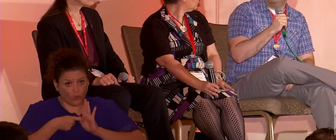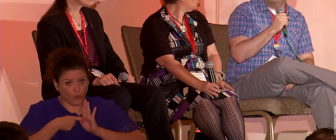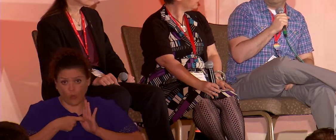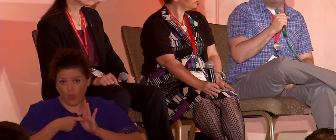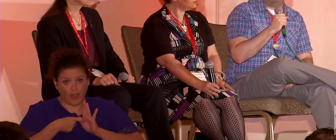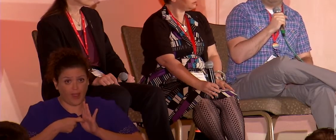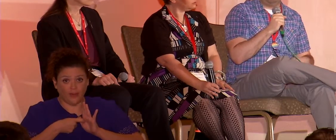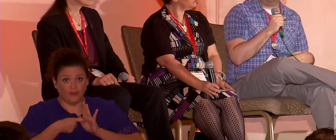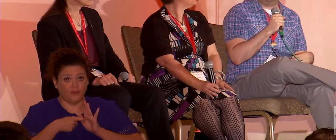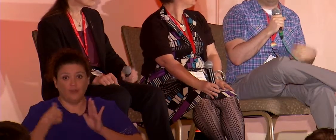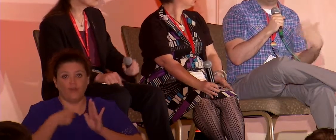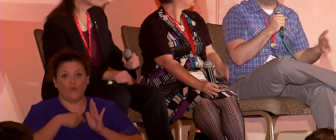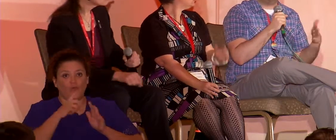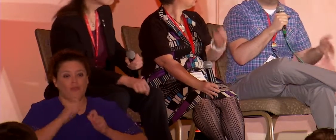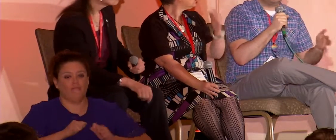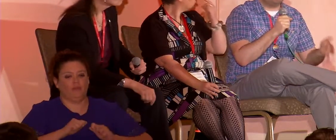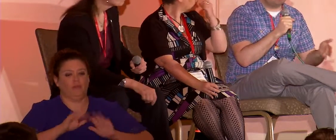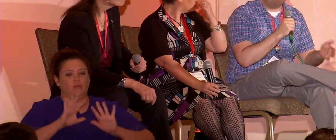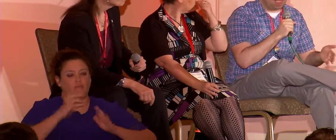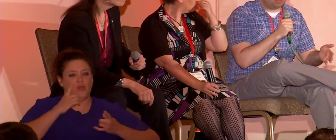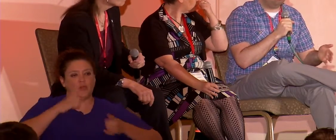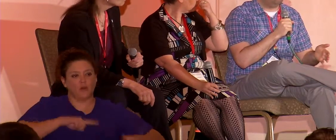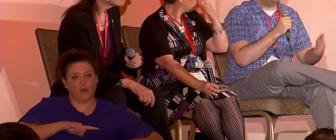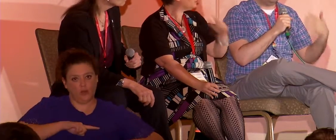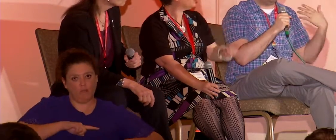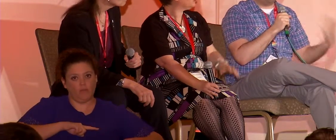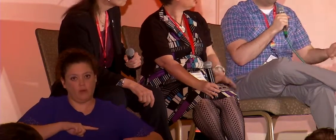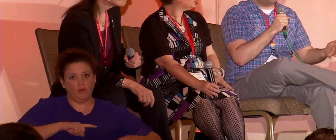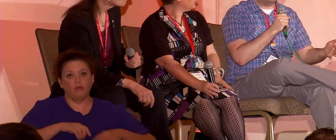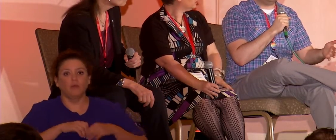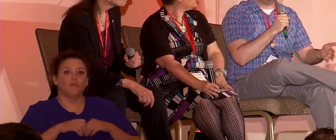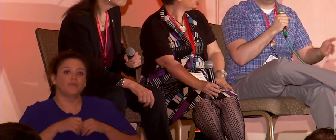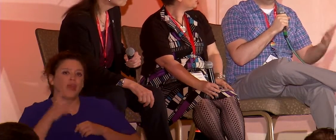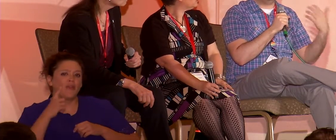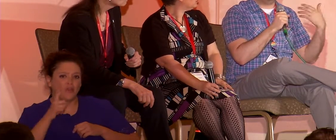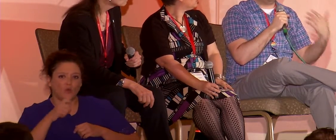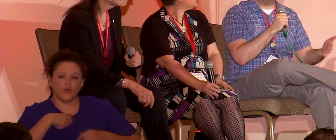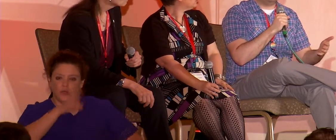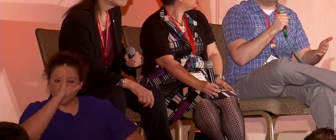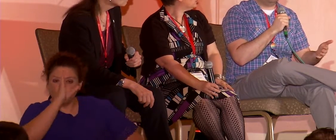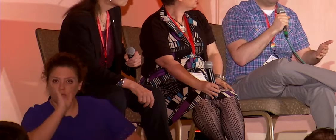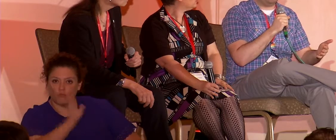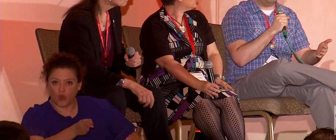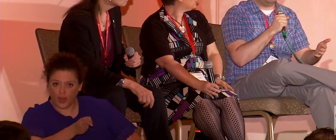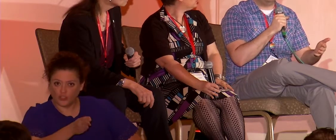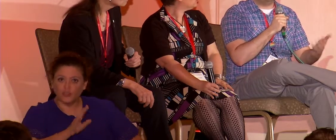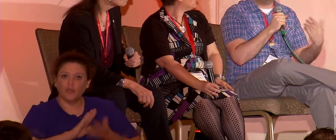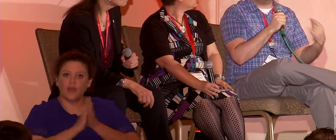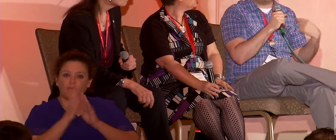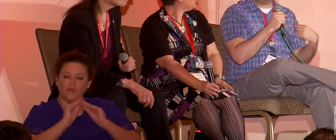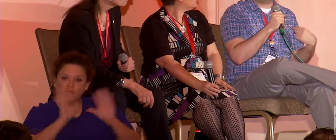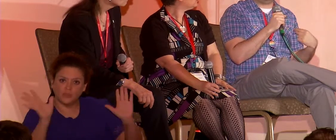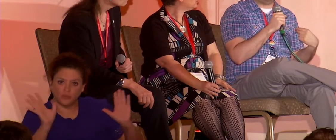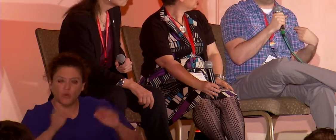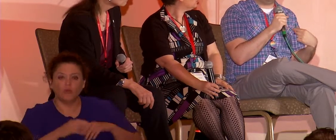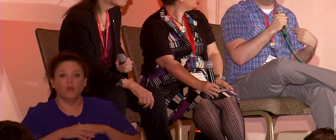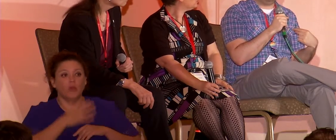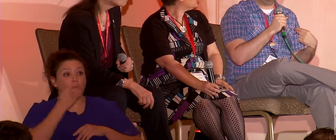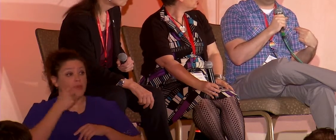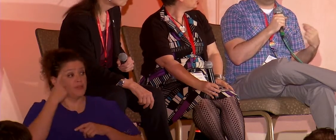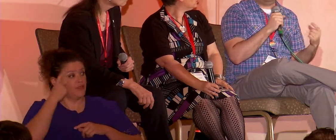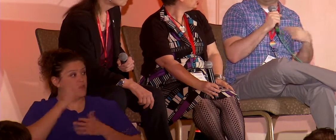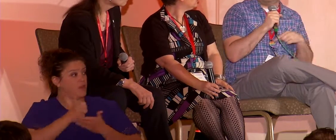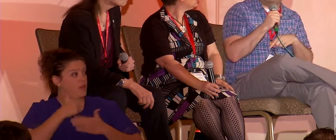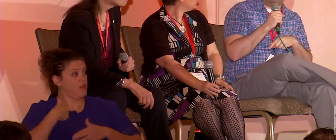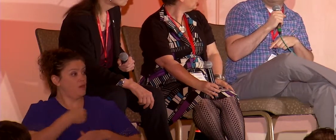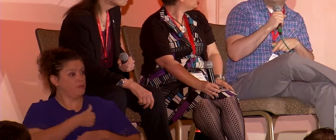compromise that you refer to. I think we need to be brash and own our atheism and be visible about that, because it actually helps us.